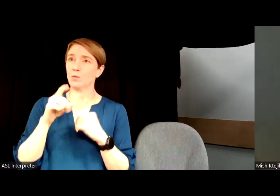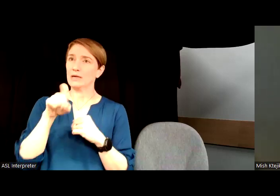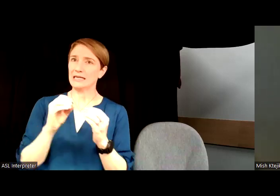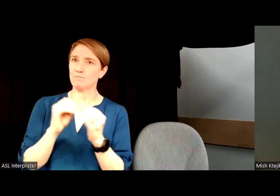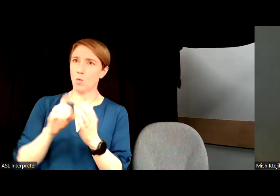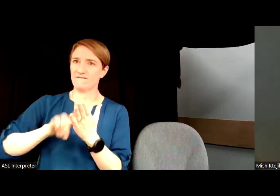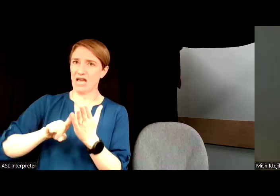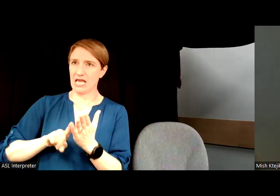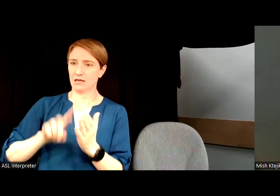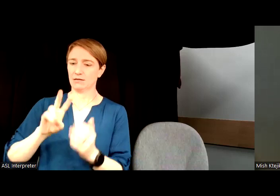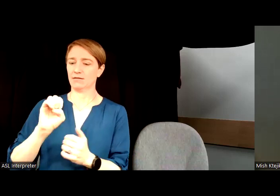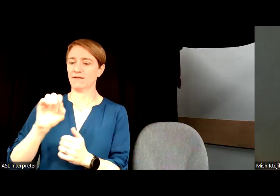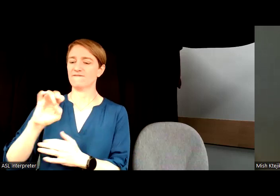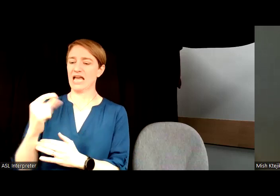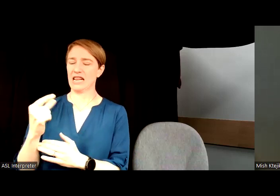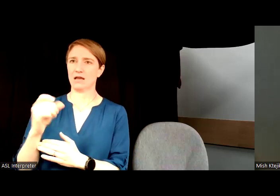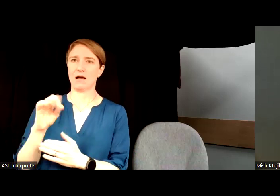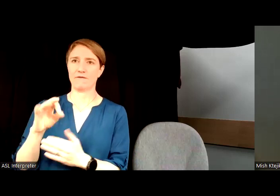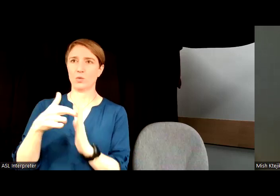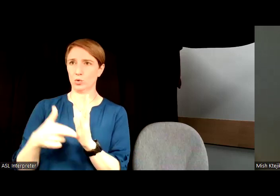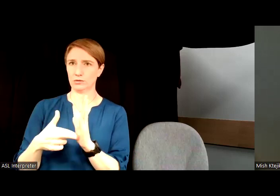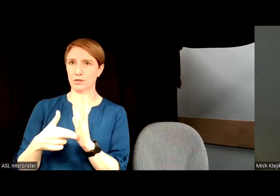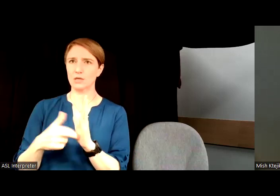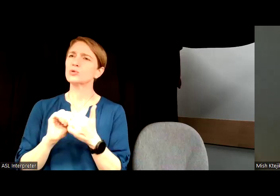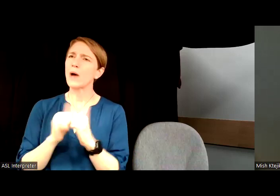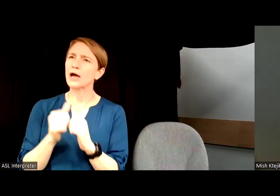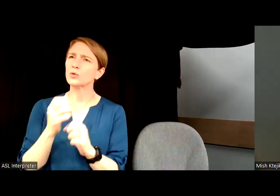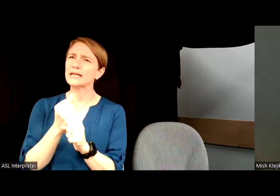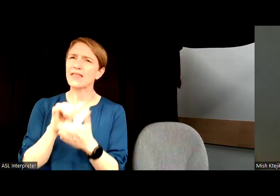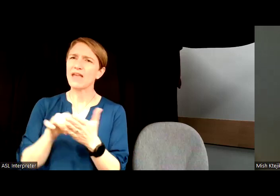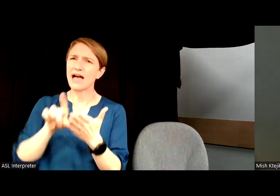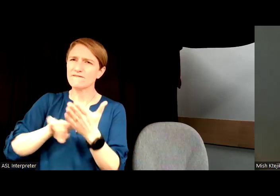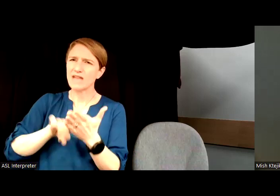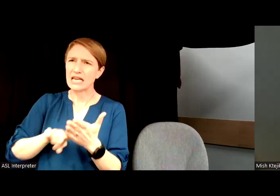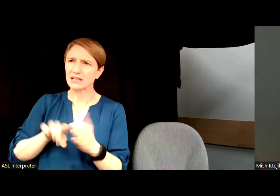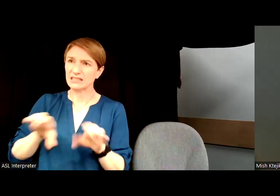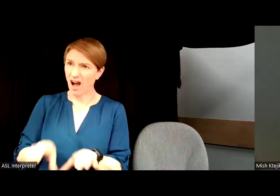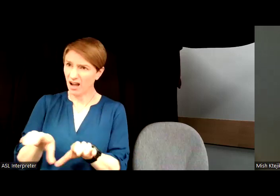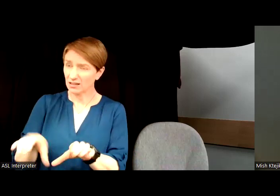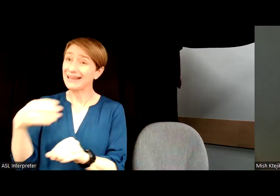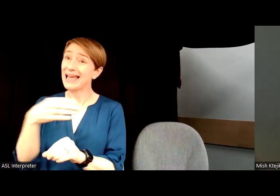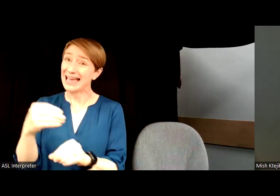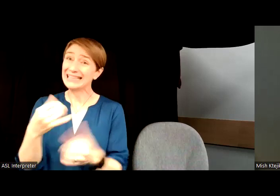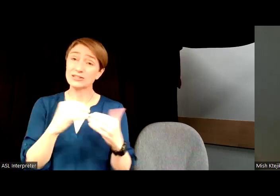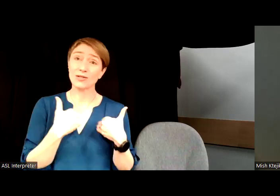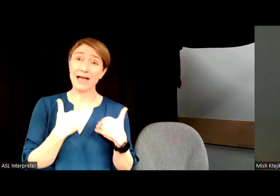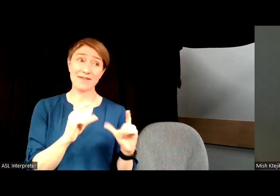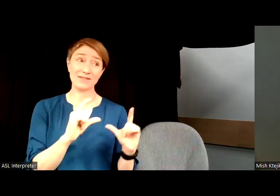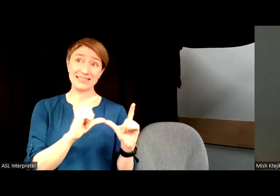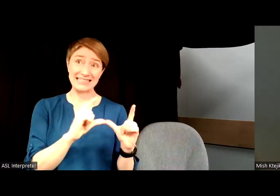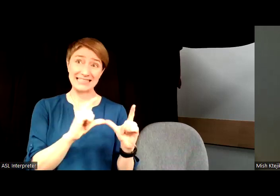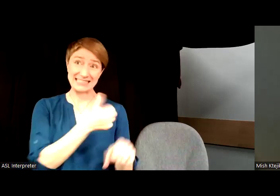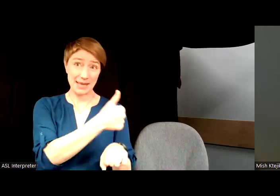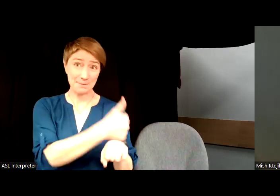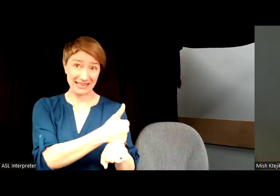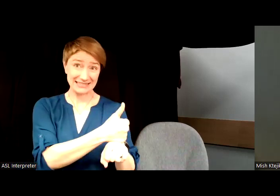vetting of rules. How can we get that vetting done, but also have licensing in